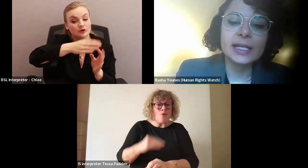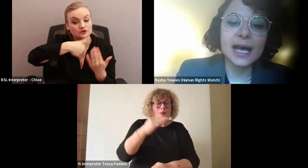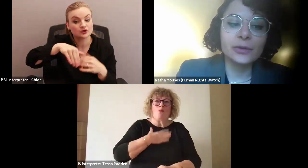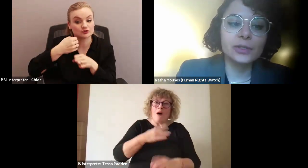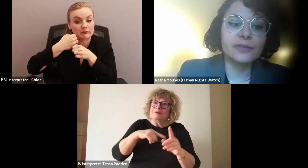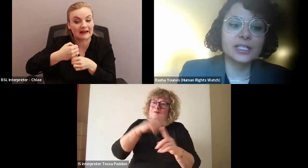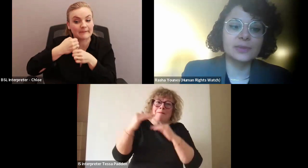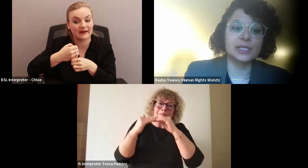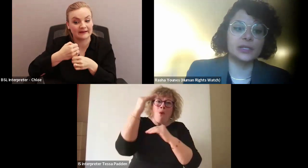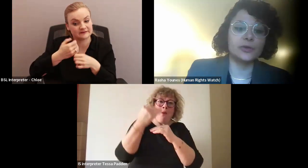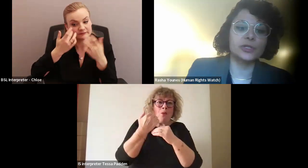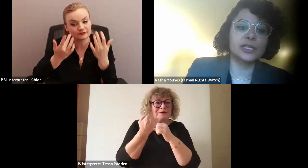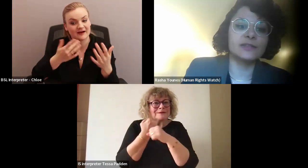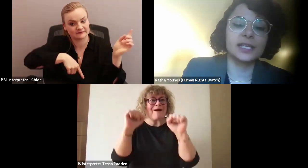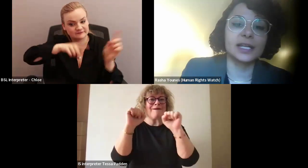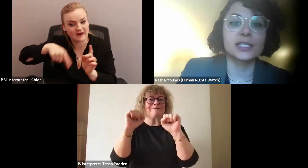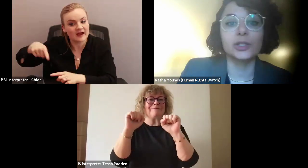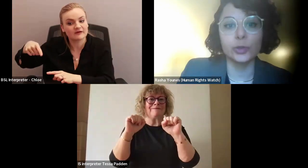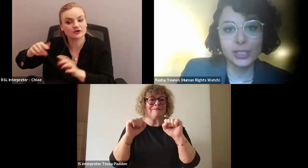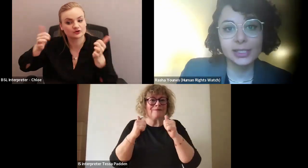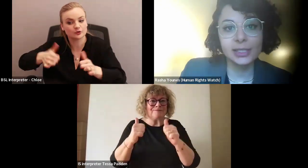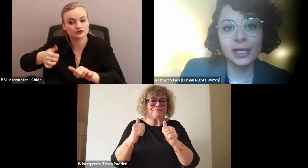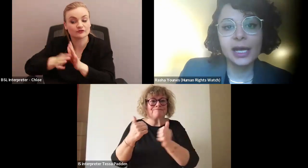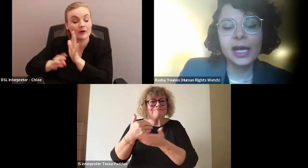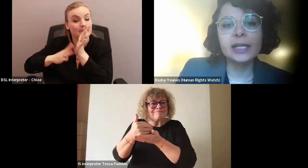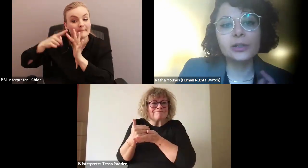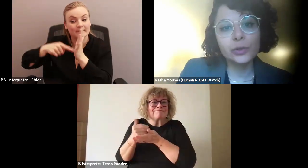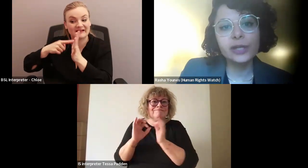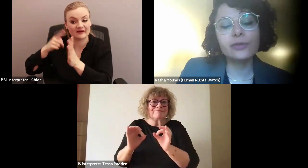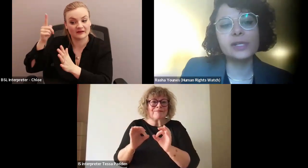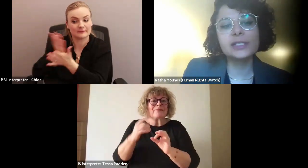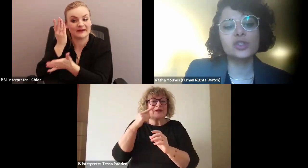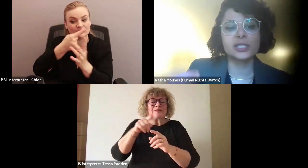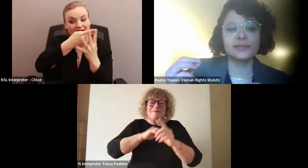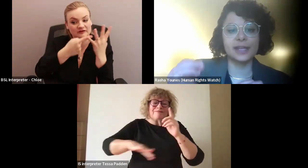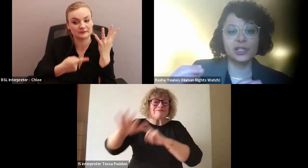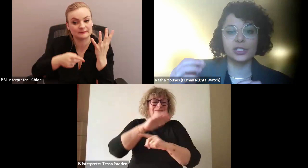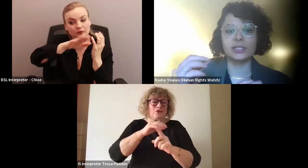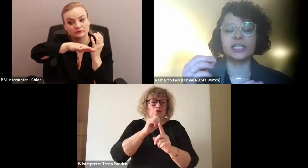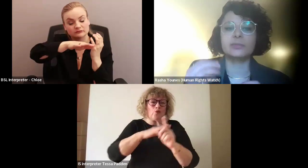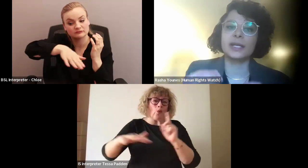disclose its annual investment in user safety and security, including reasoned justifications explaining